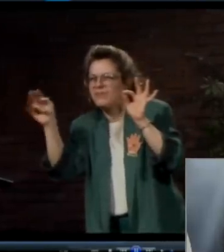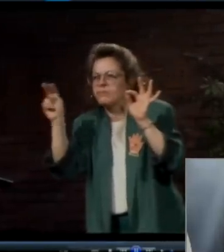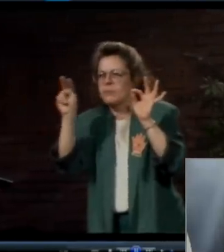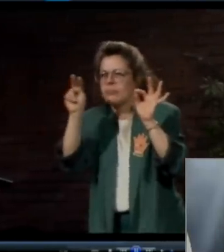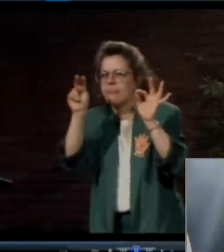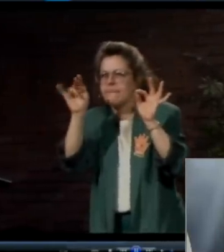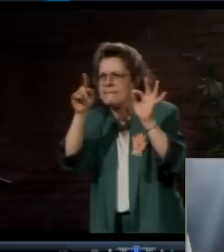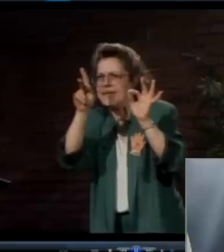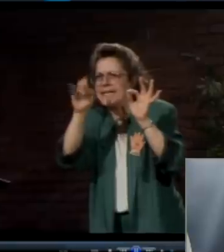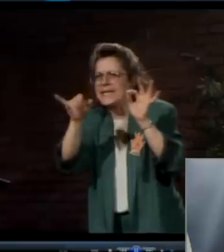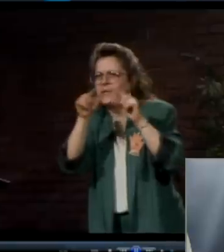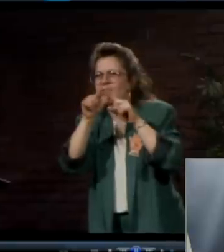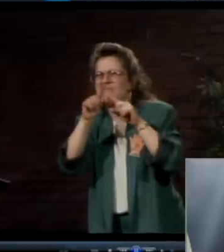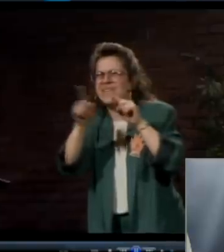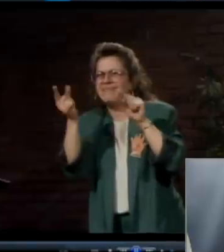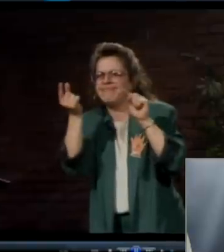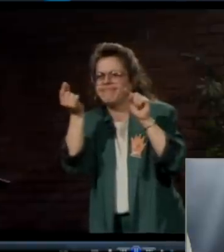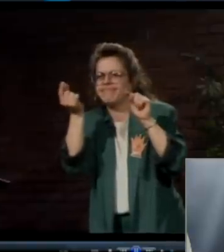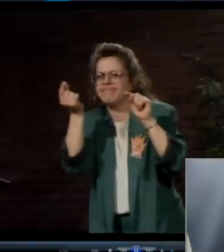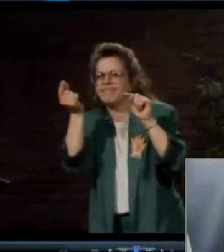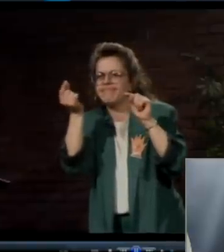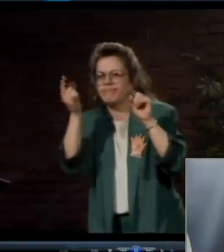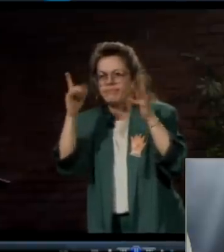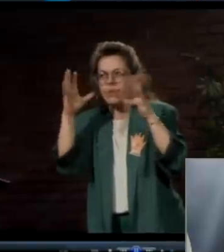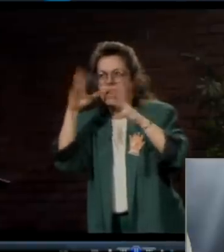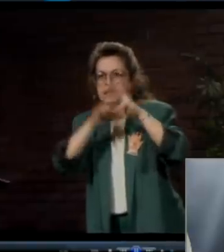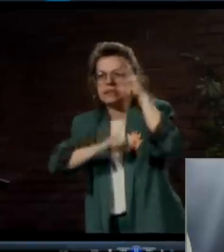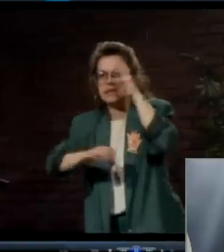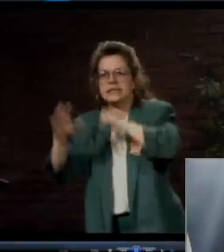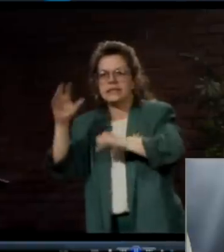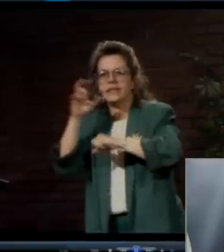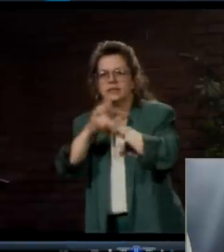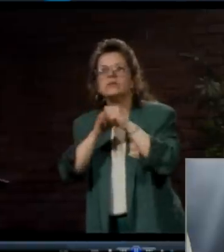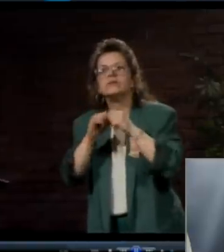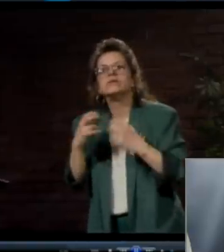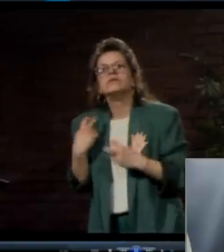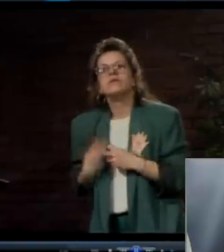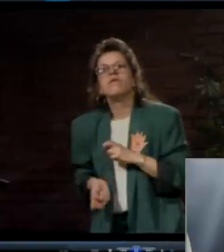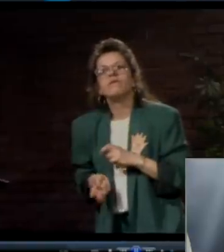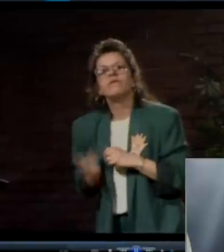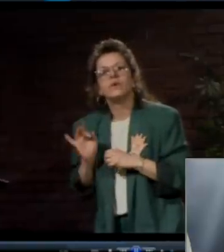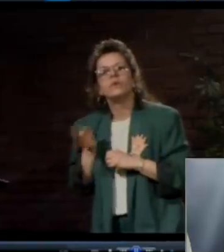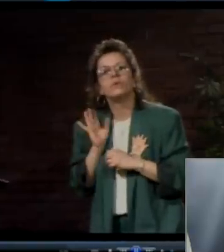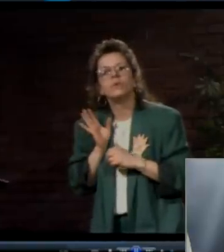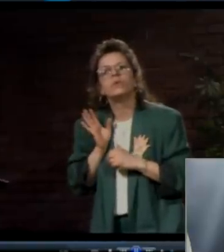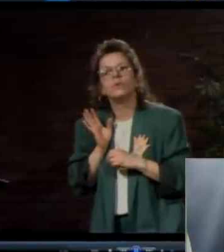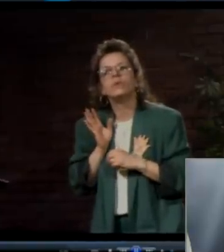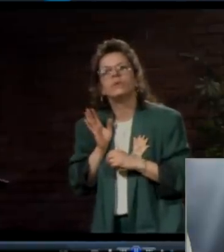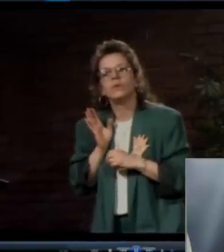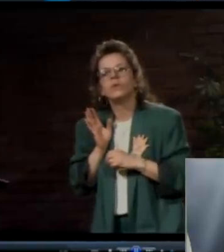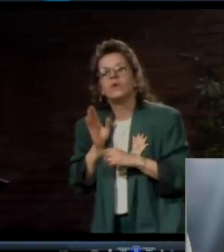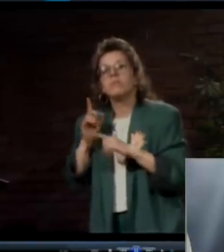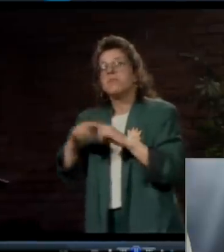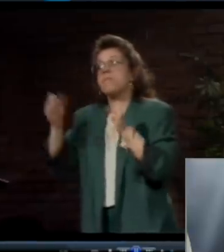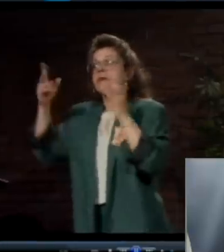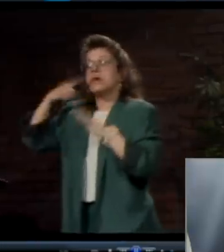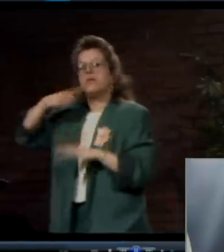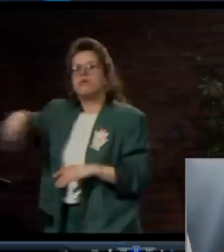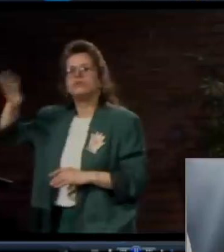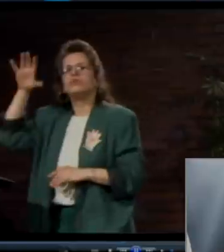this. Somebody is there and they're trying to read lips, but you might be, you're understanding that word, you're